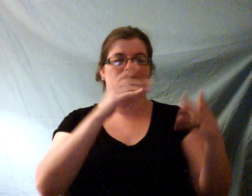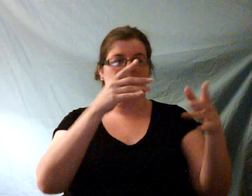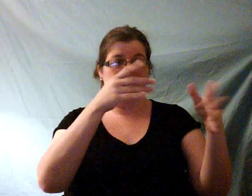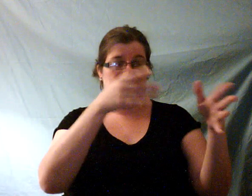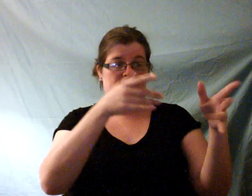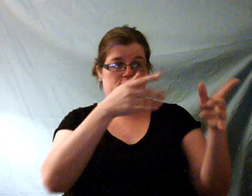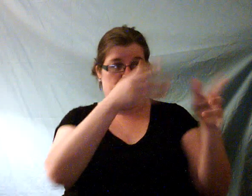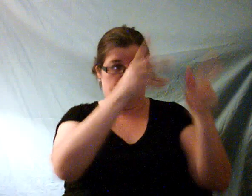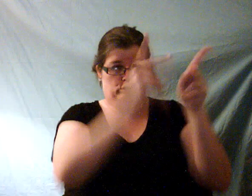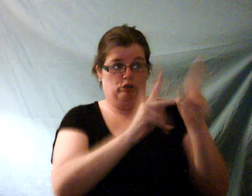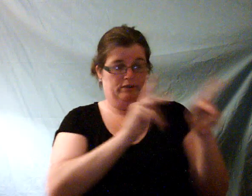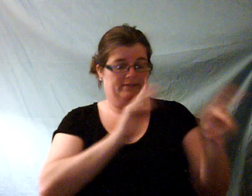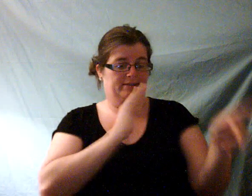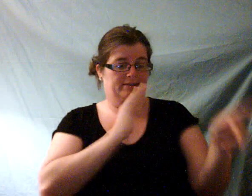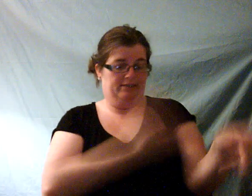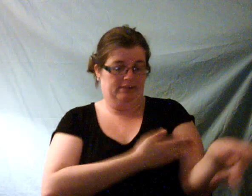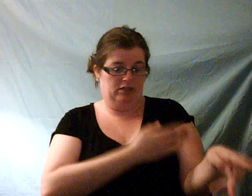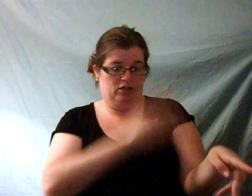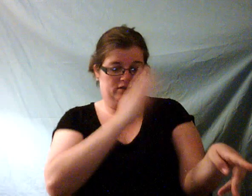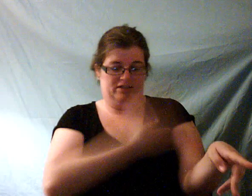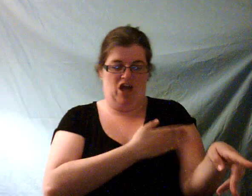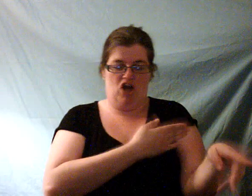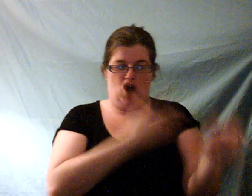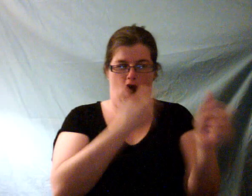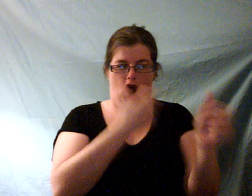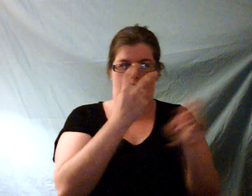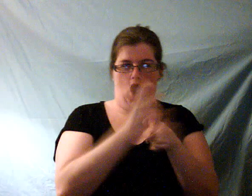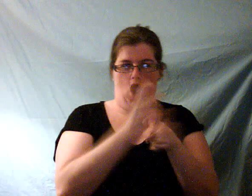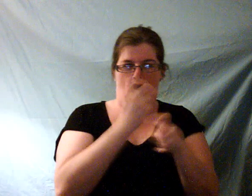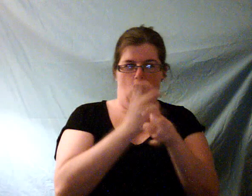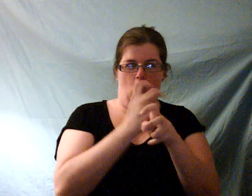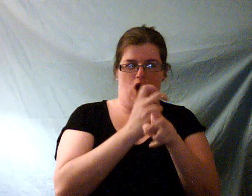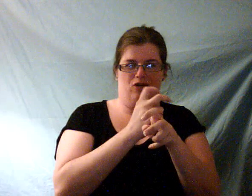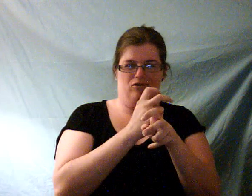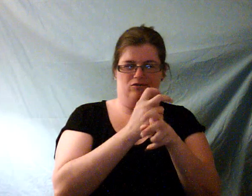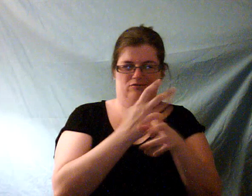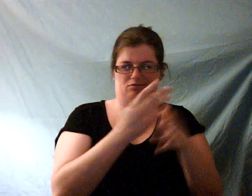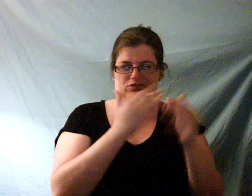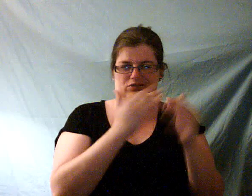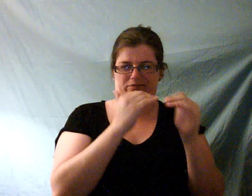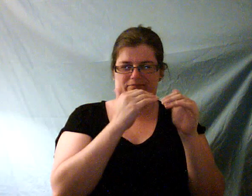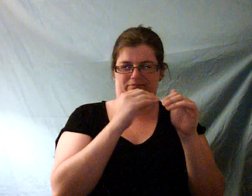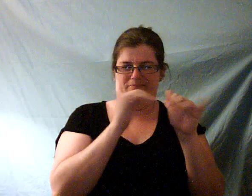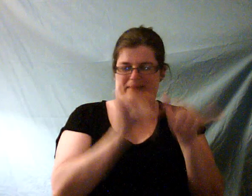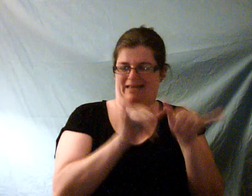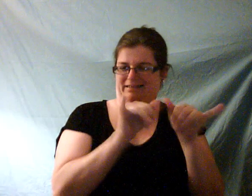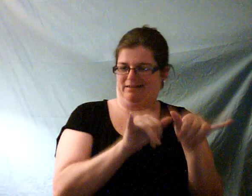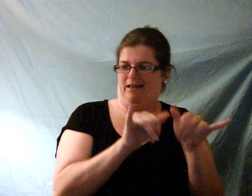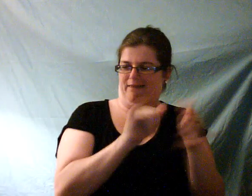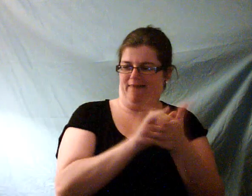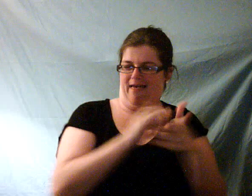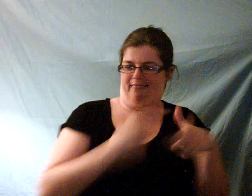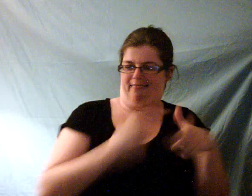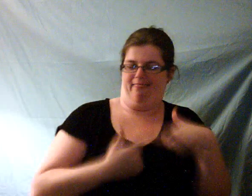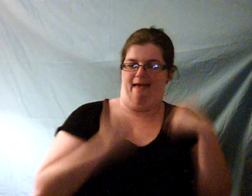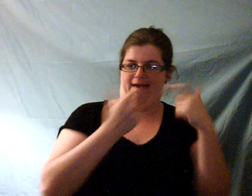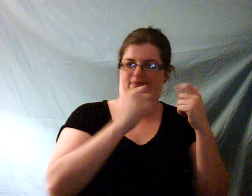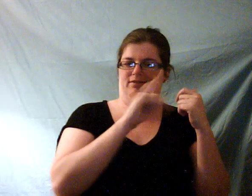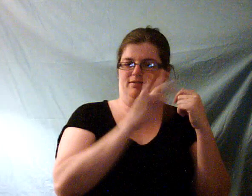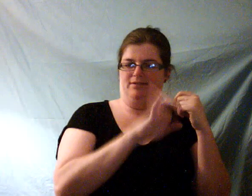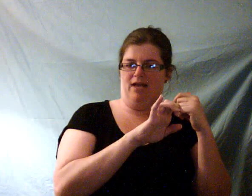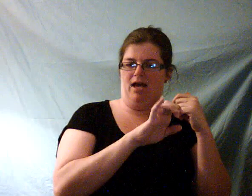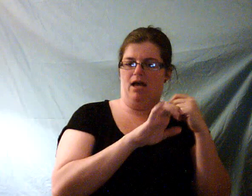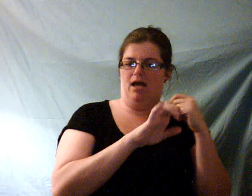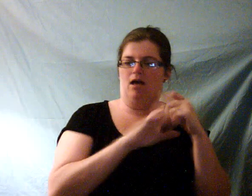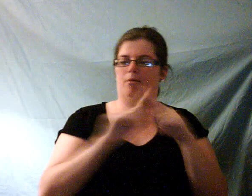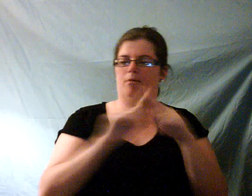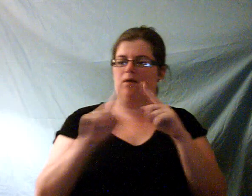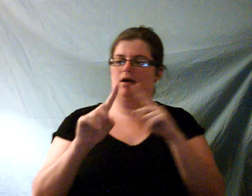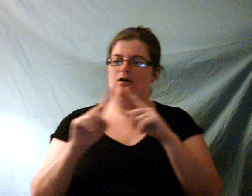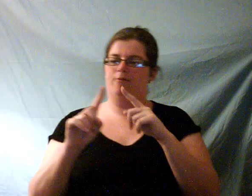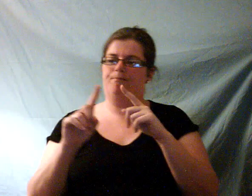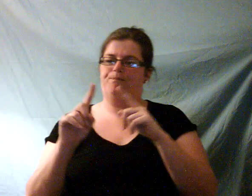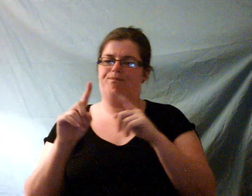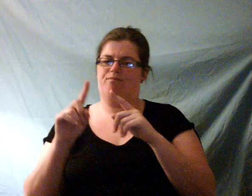poor, working hard, sacrificing, pulling yourself up from your own bootstraps,